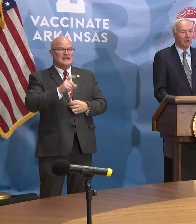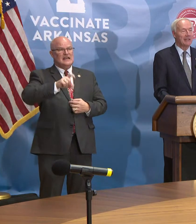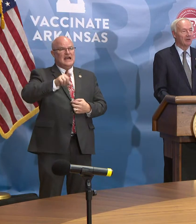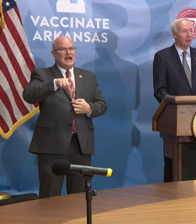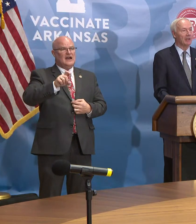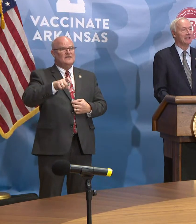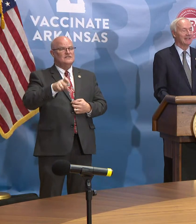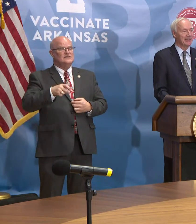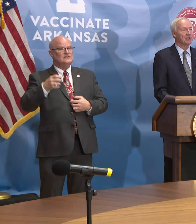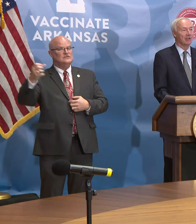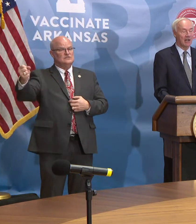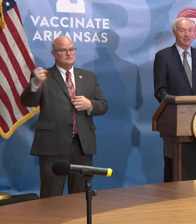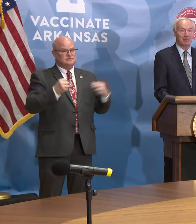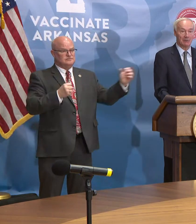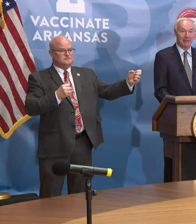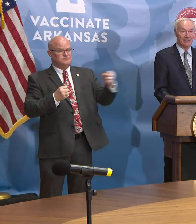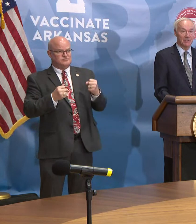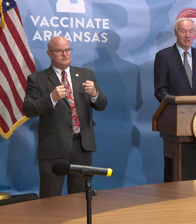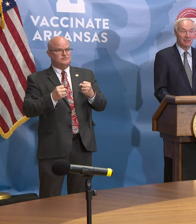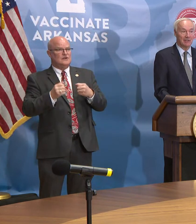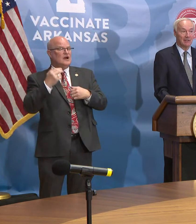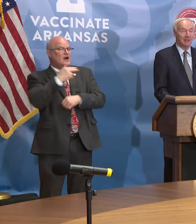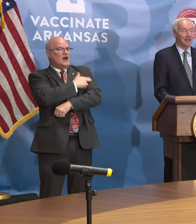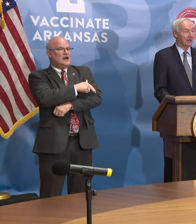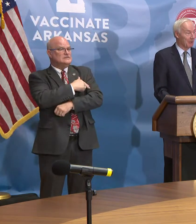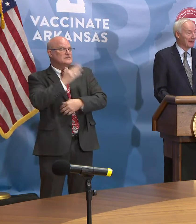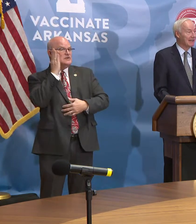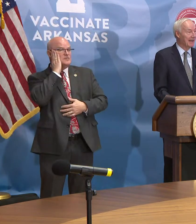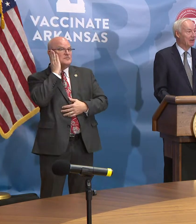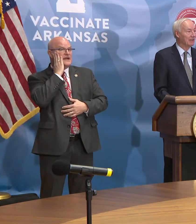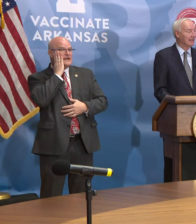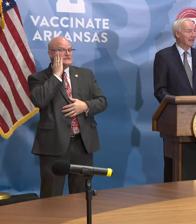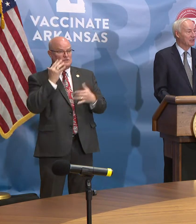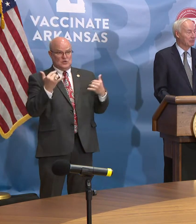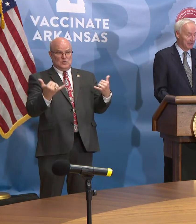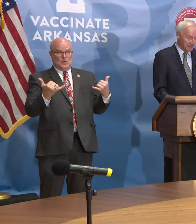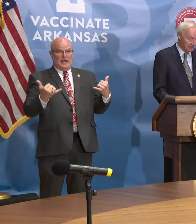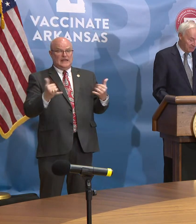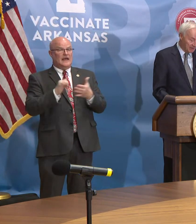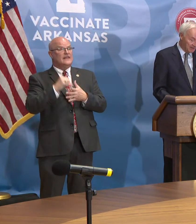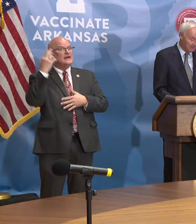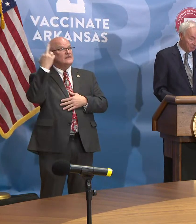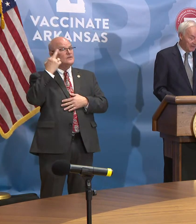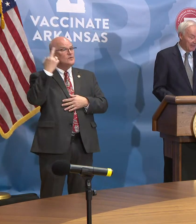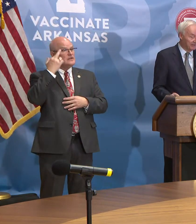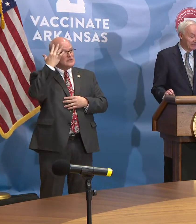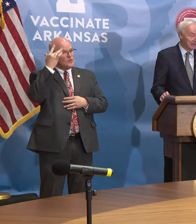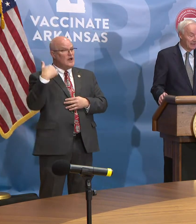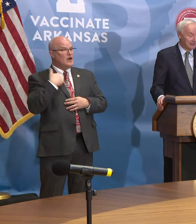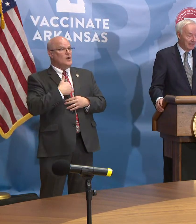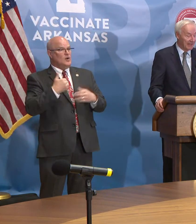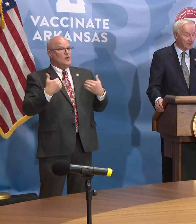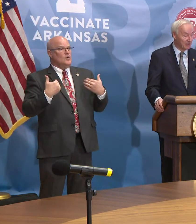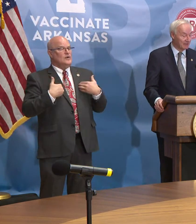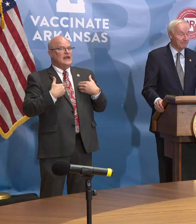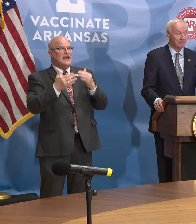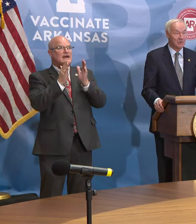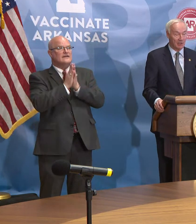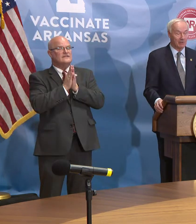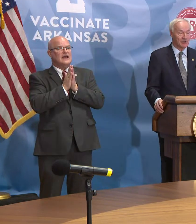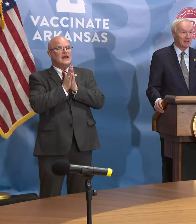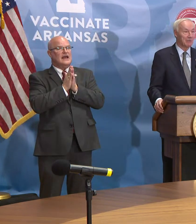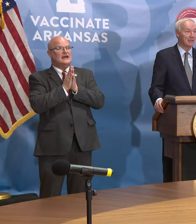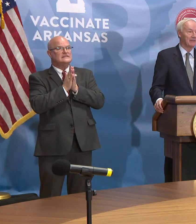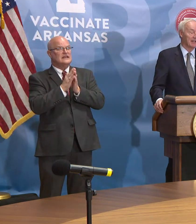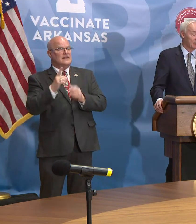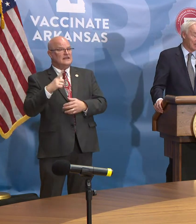need to bring on additional hospital beds right now, and that's the reason we have asked the